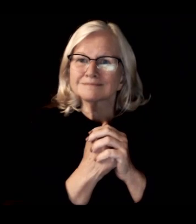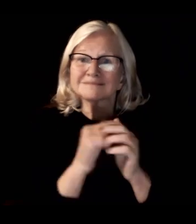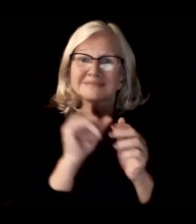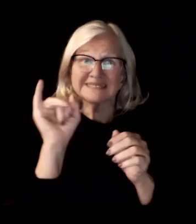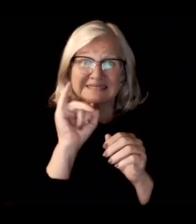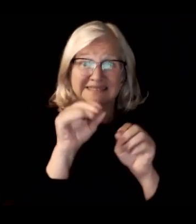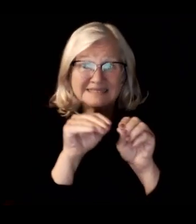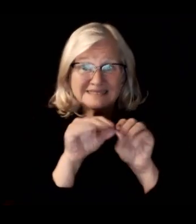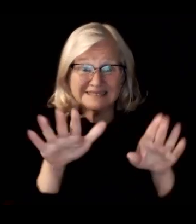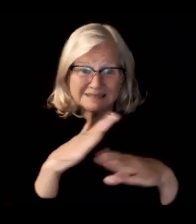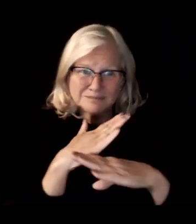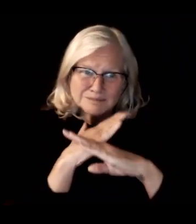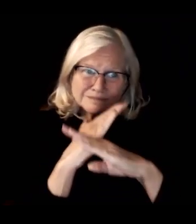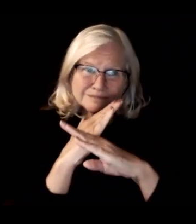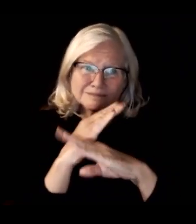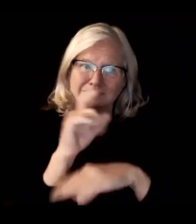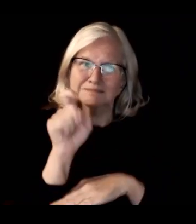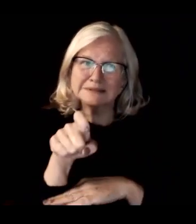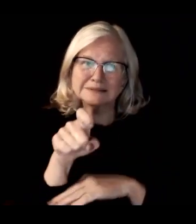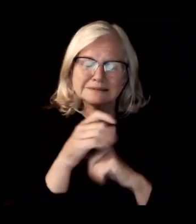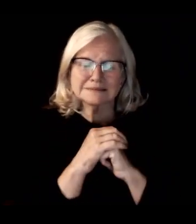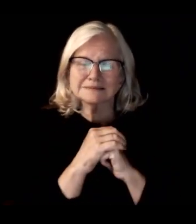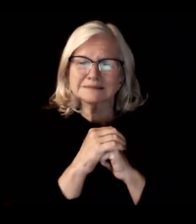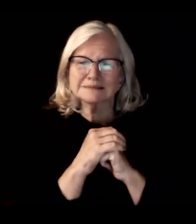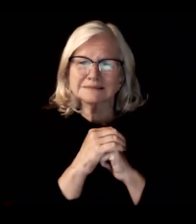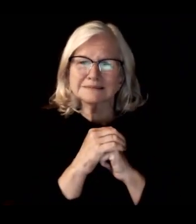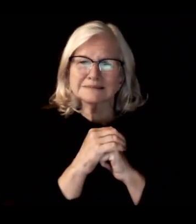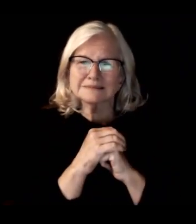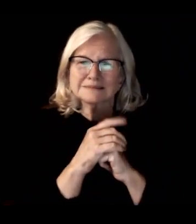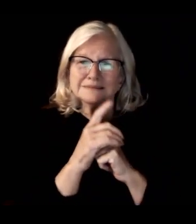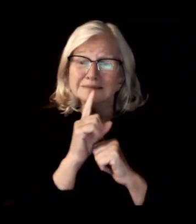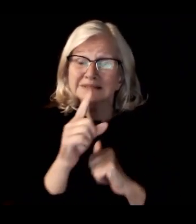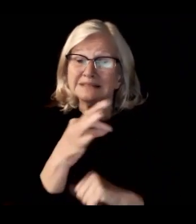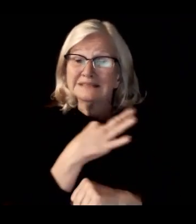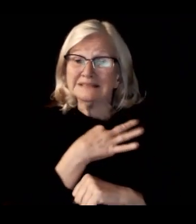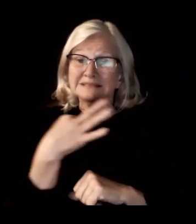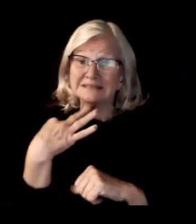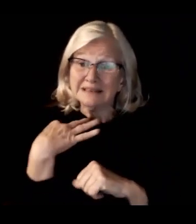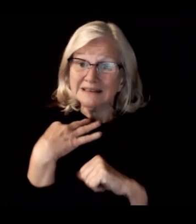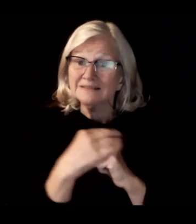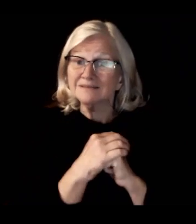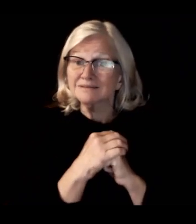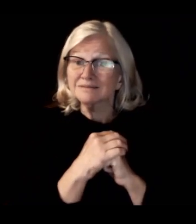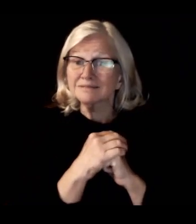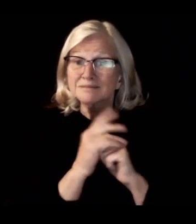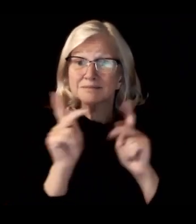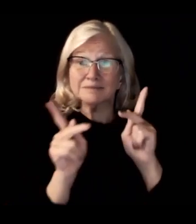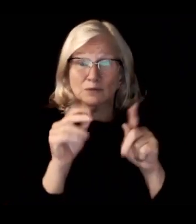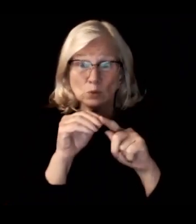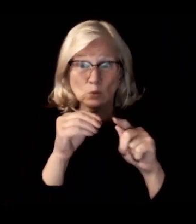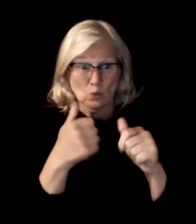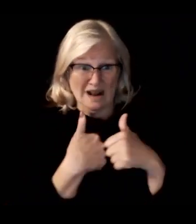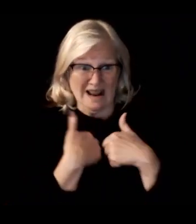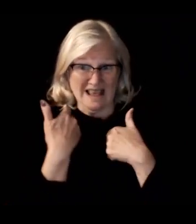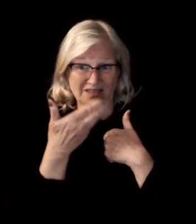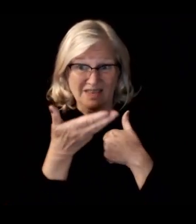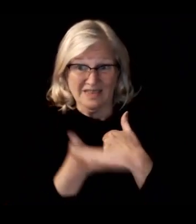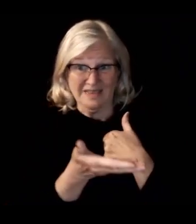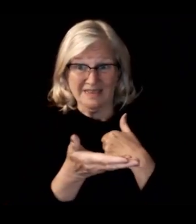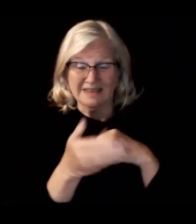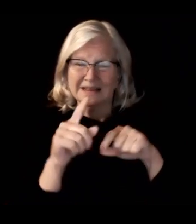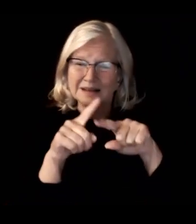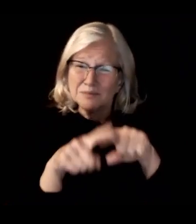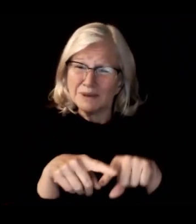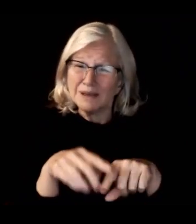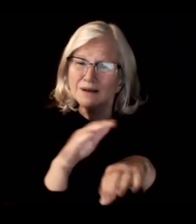vulnerable adults and the staff who work in these facilities depend on the visitors to consistently follow these practices. Thank